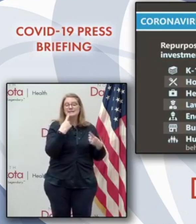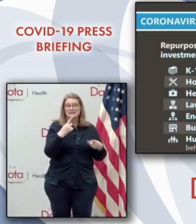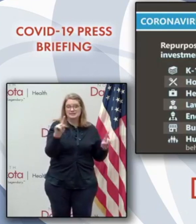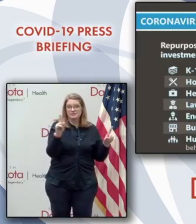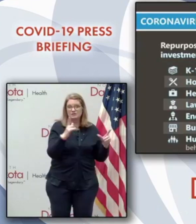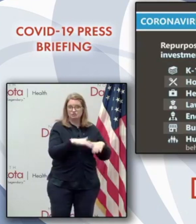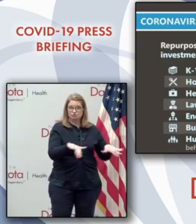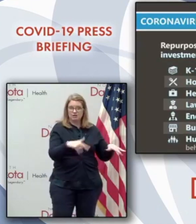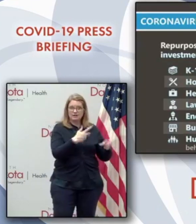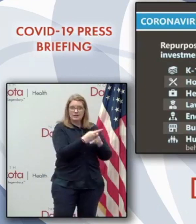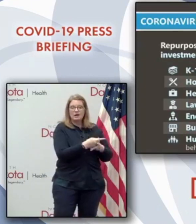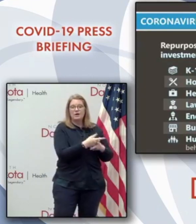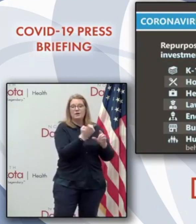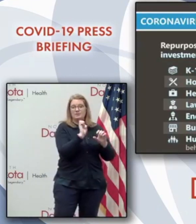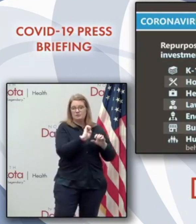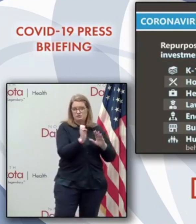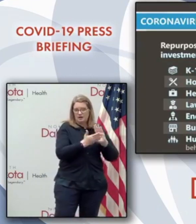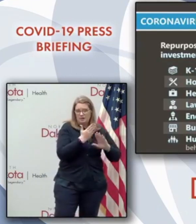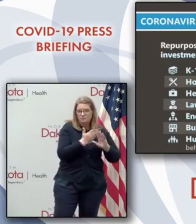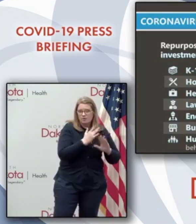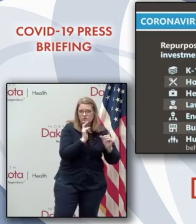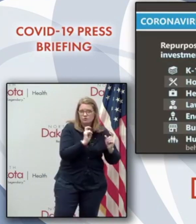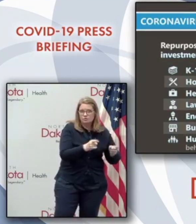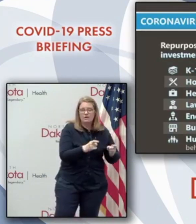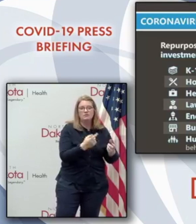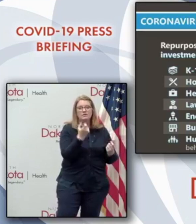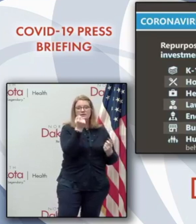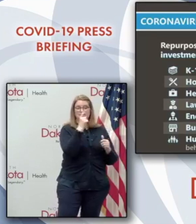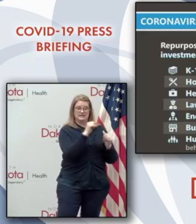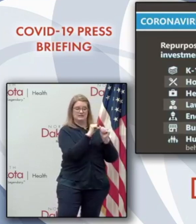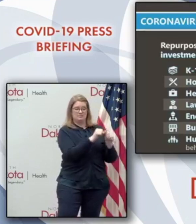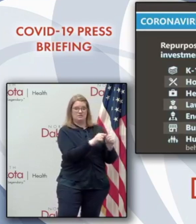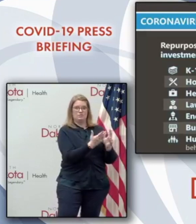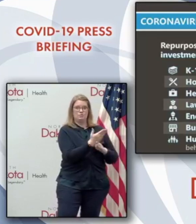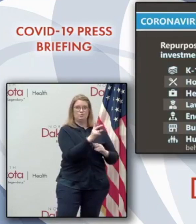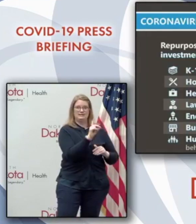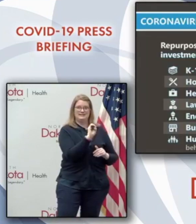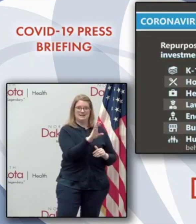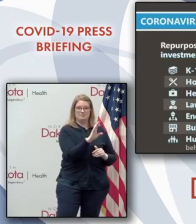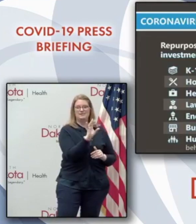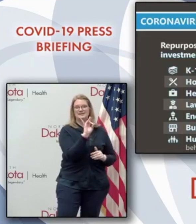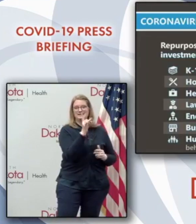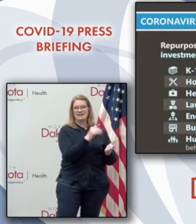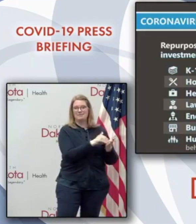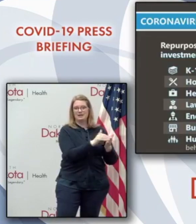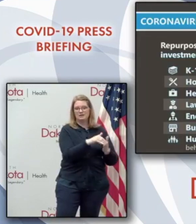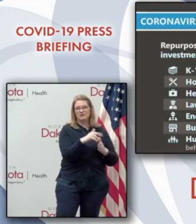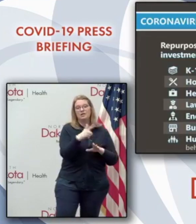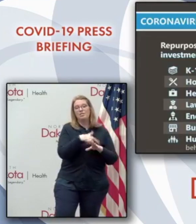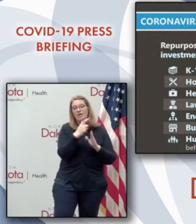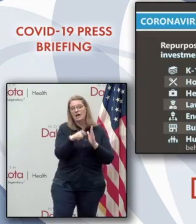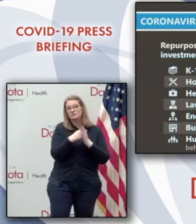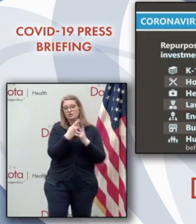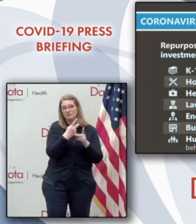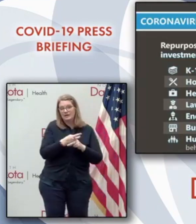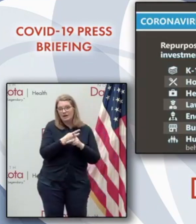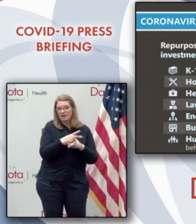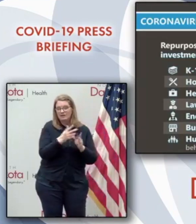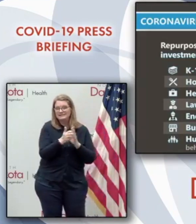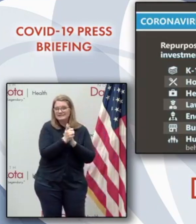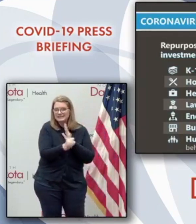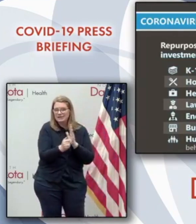Child Care Emergency Operations Grant, continuing that through December. That's $8 million. Long-term care and skilled nursing